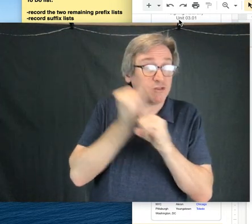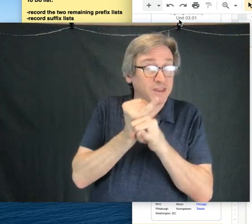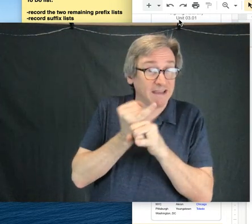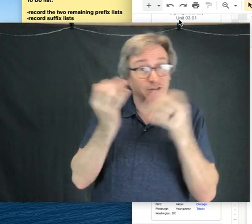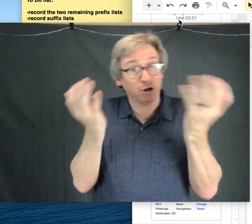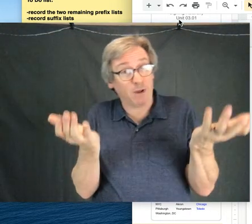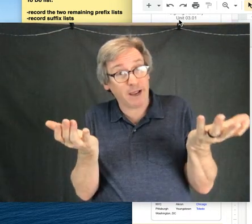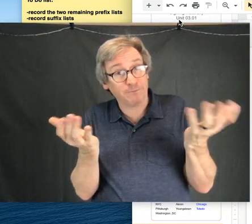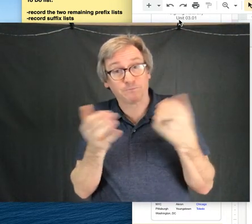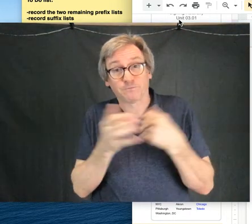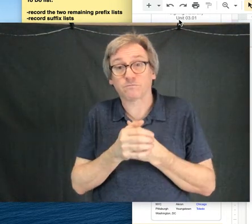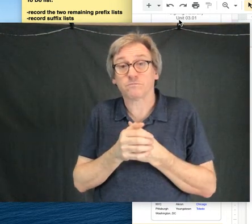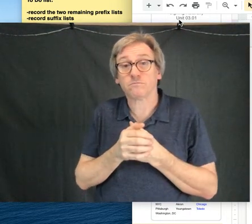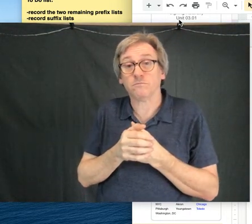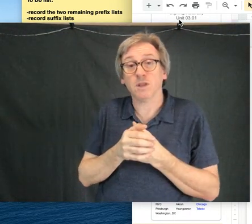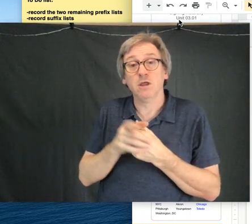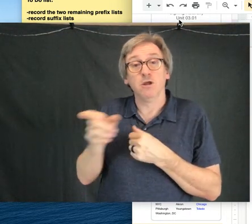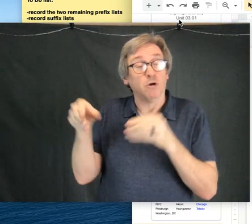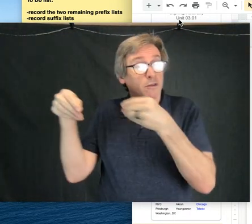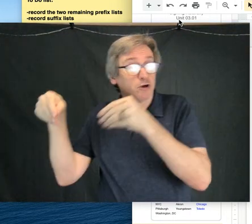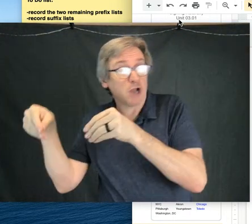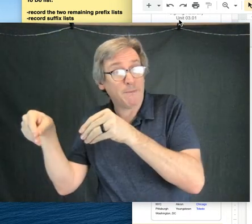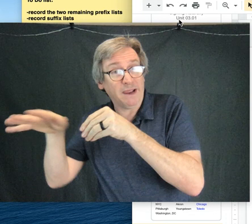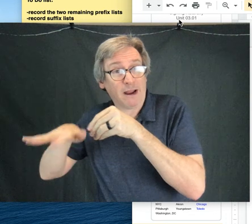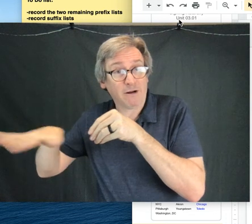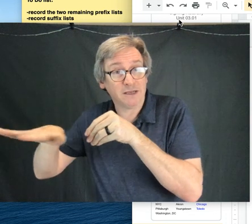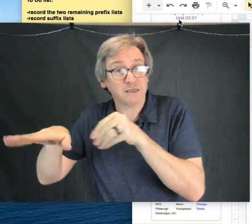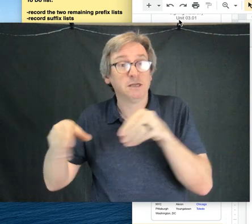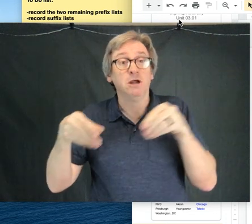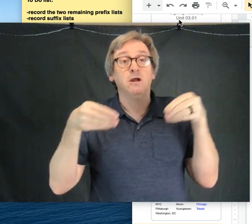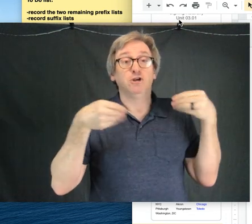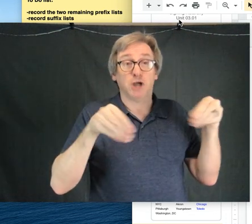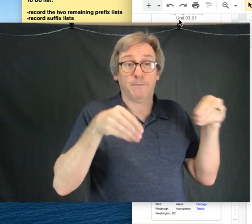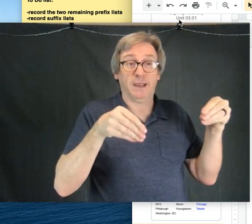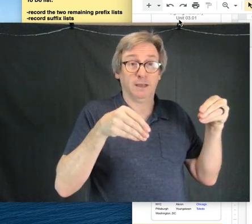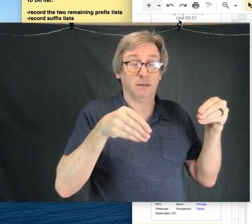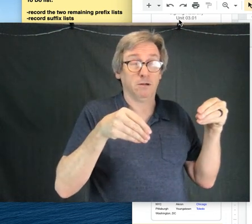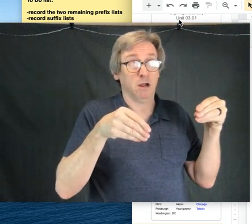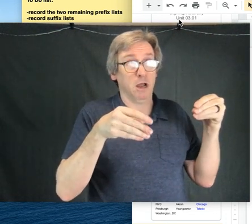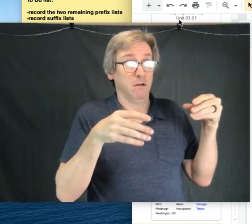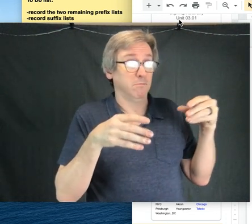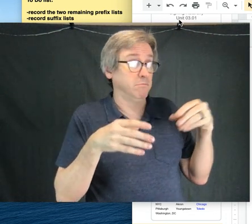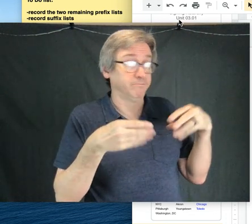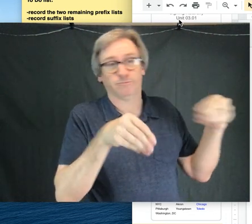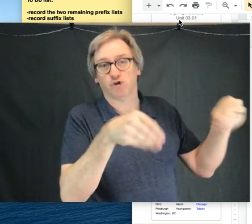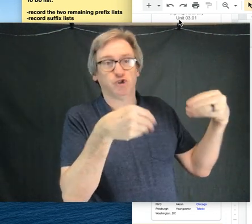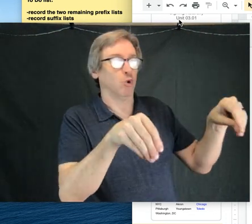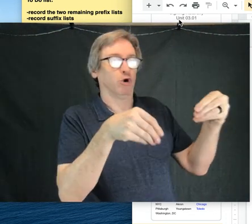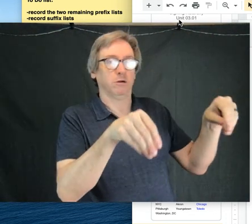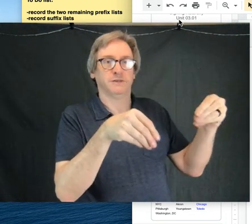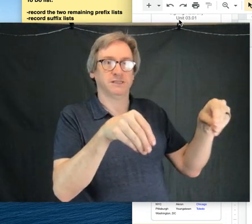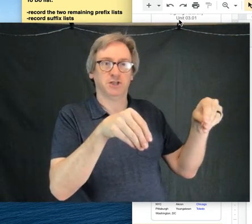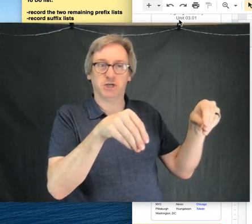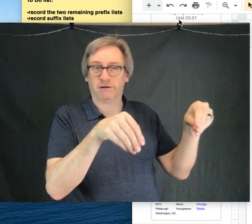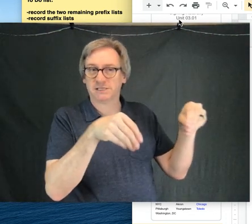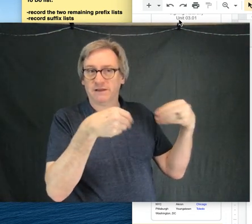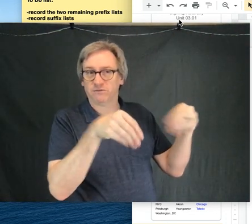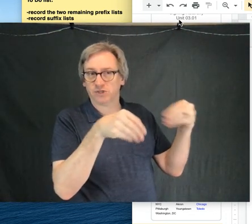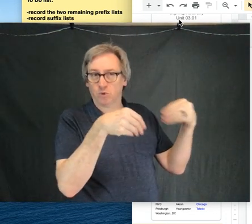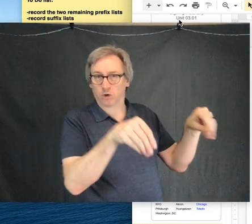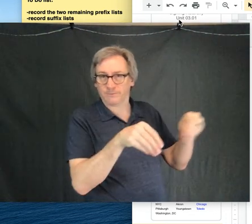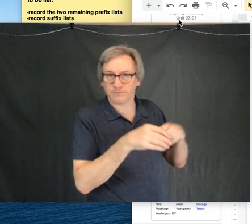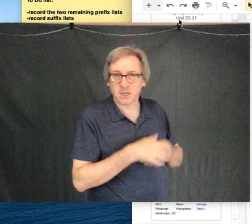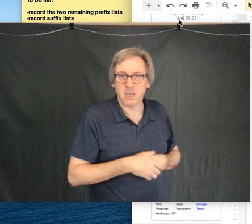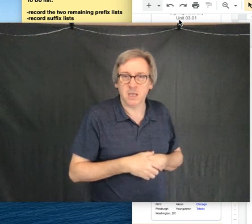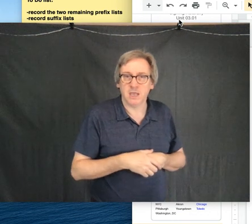School for the deaf nearby? Are there shopping areas? Shopping store. This is the generic sign